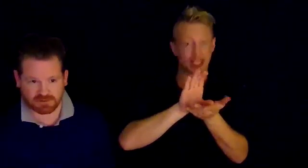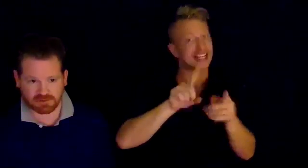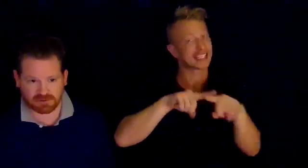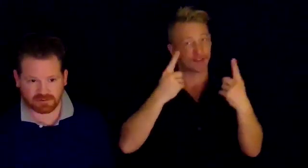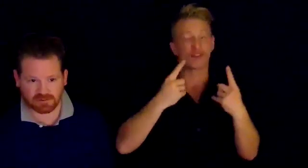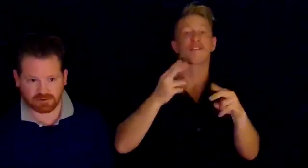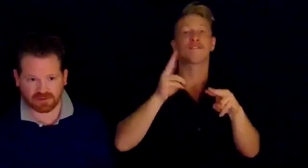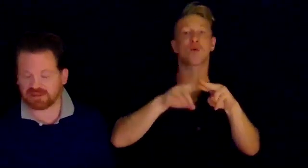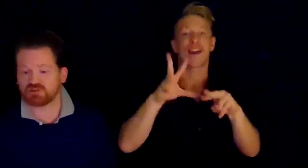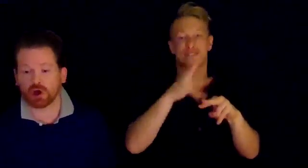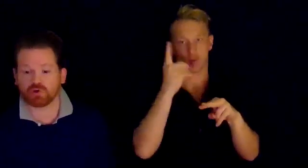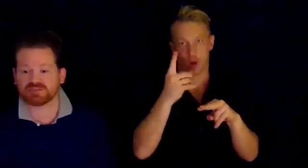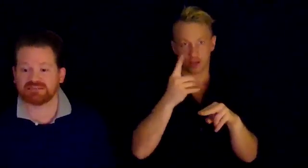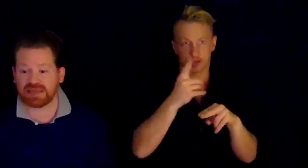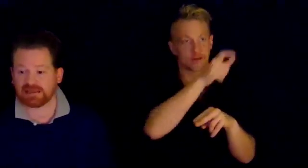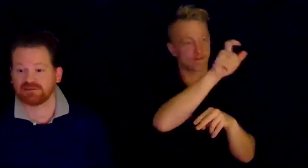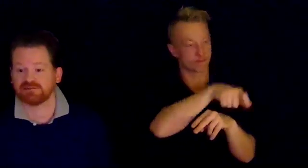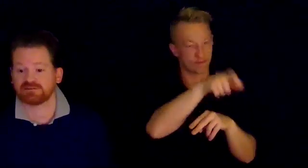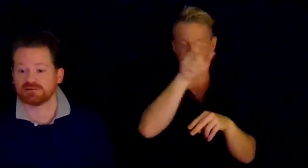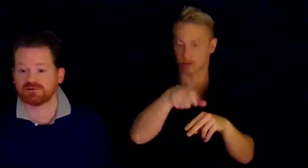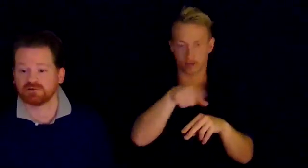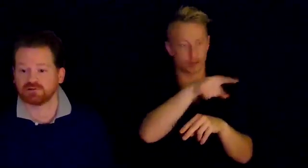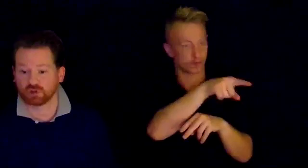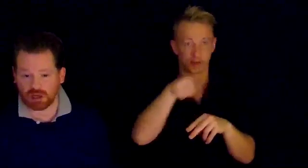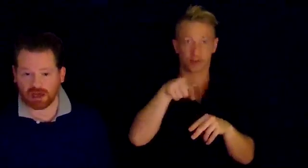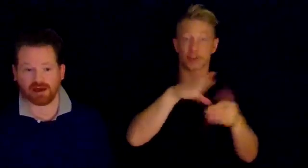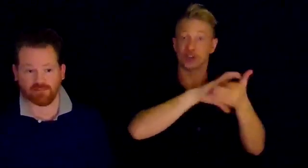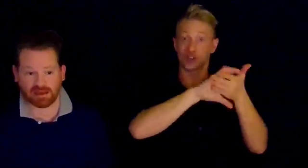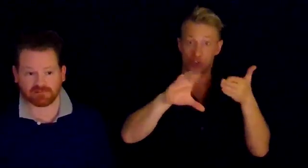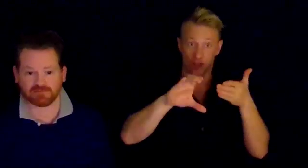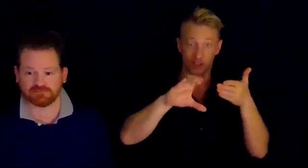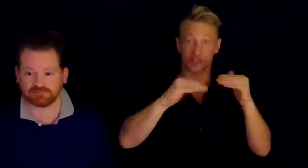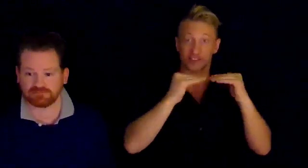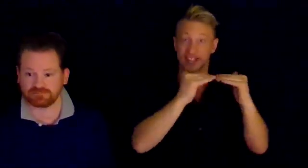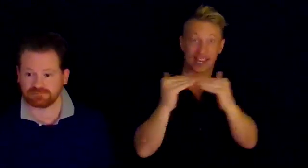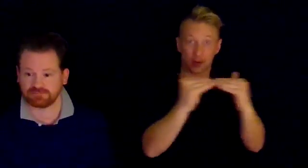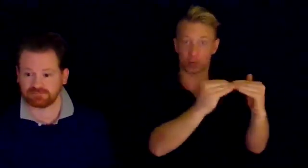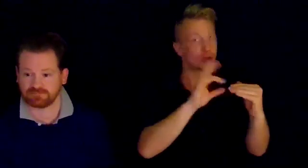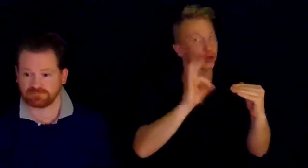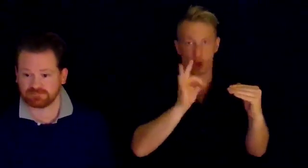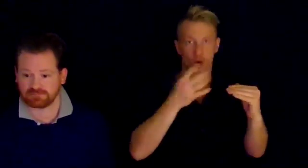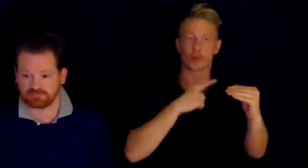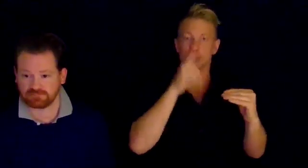different. There's no standard dollar amount.